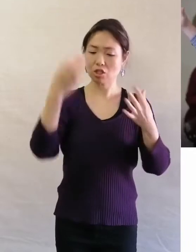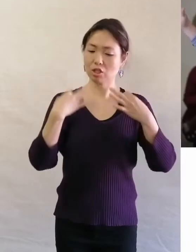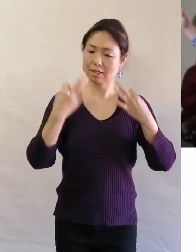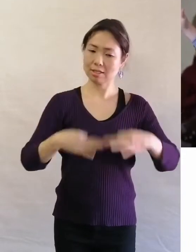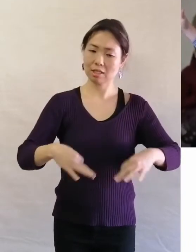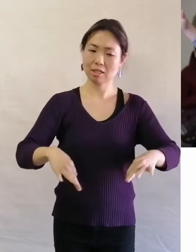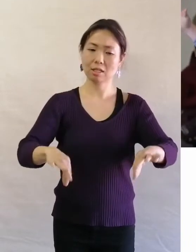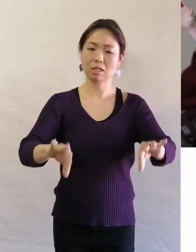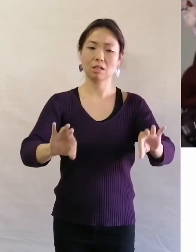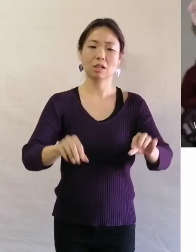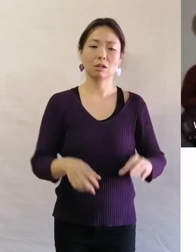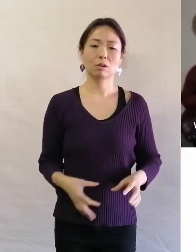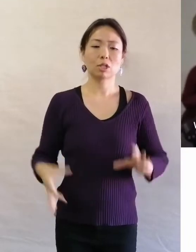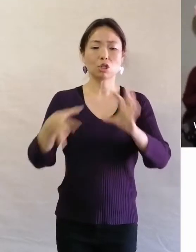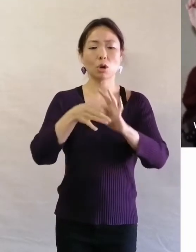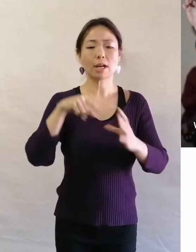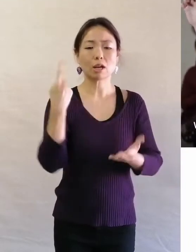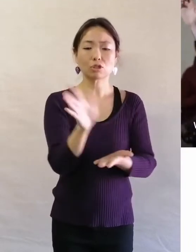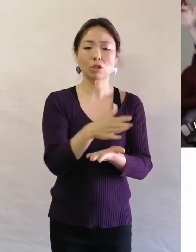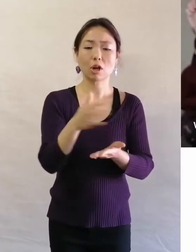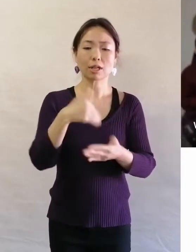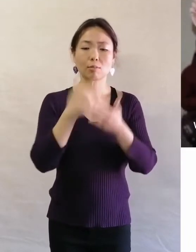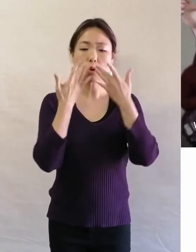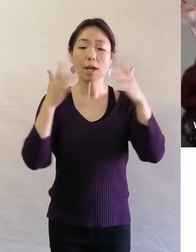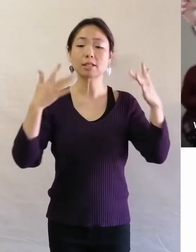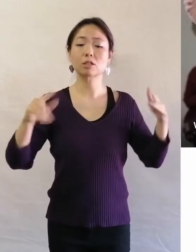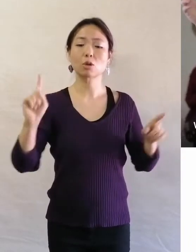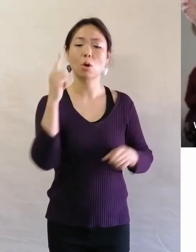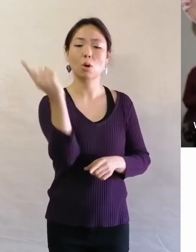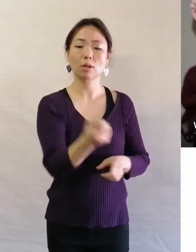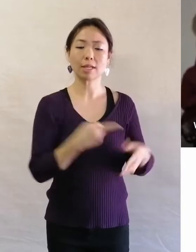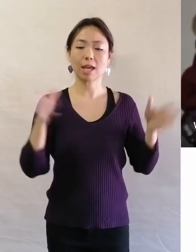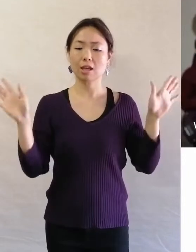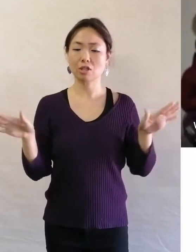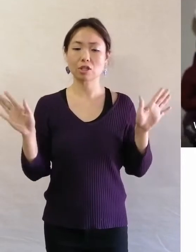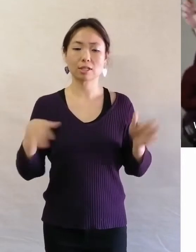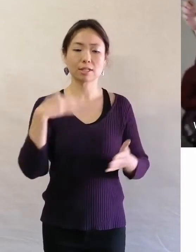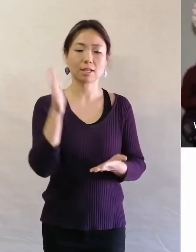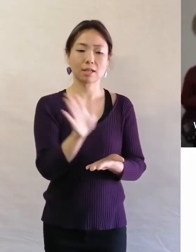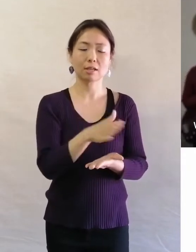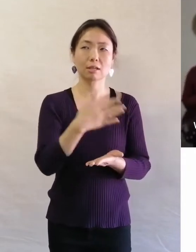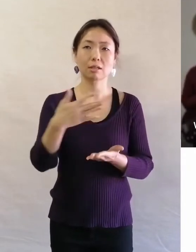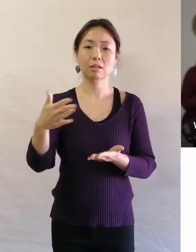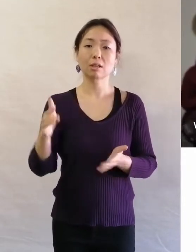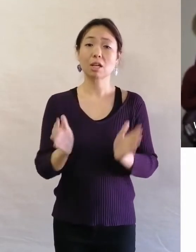majesty, we join our song in praises. All the angels